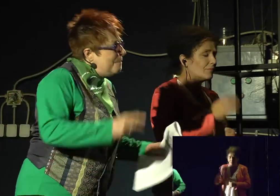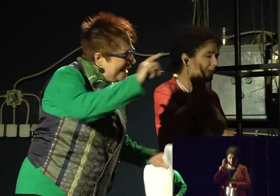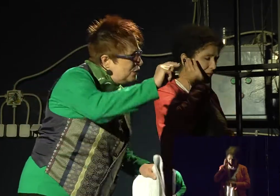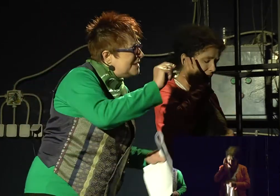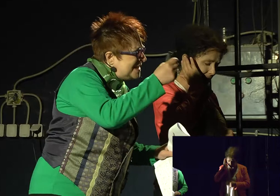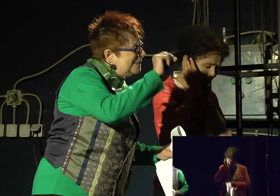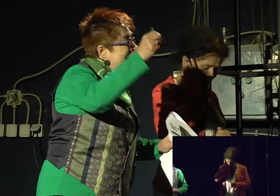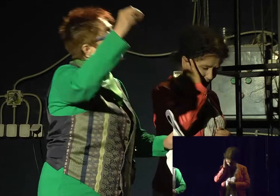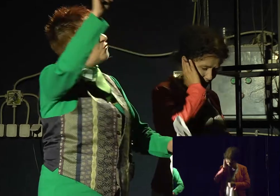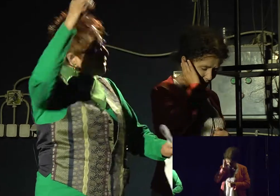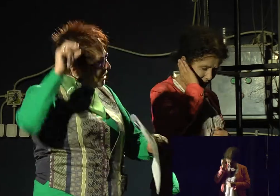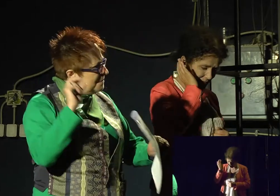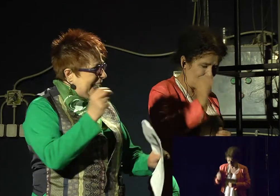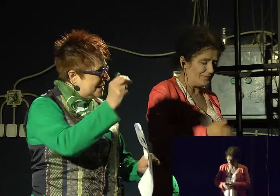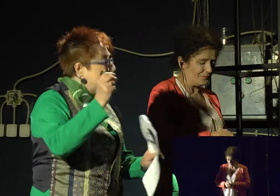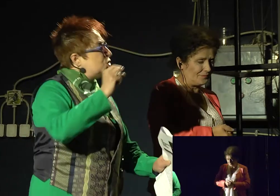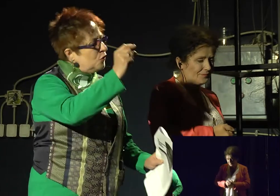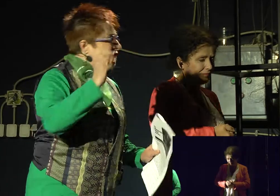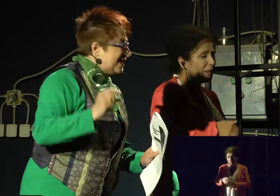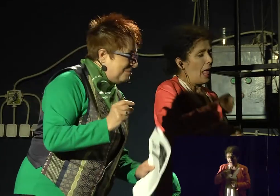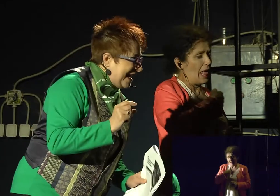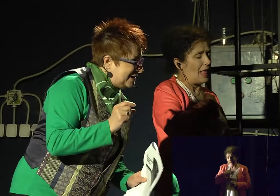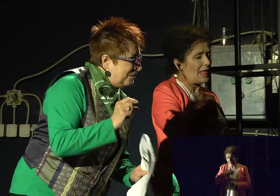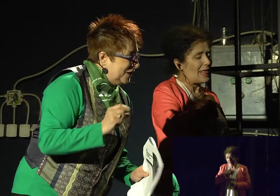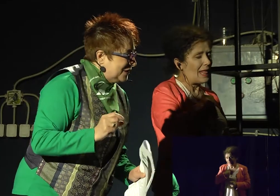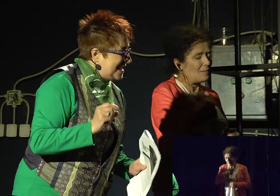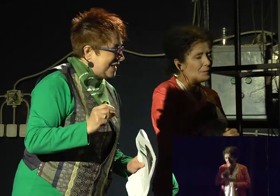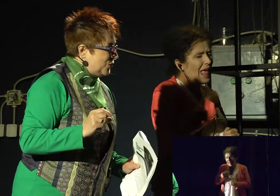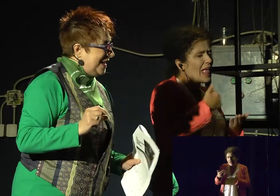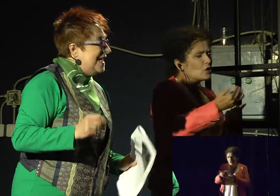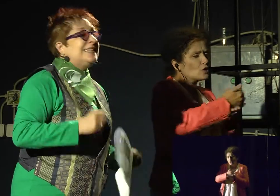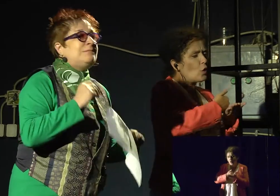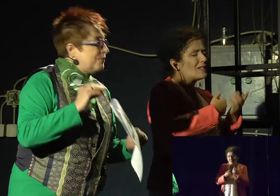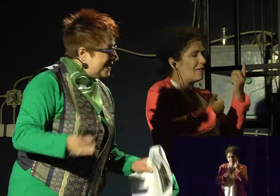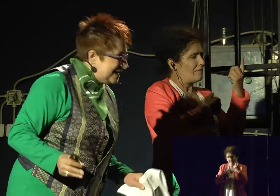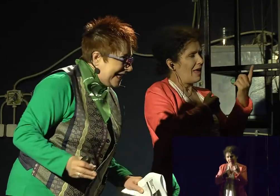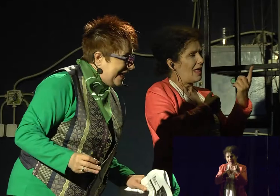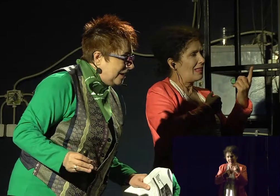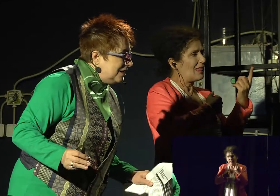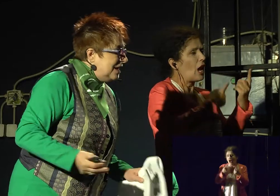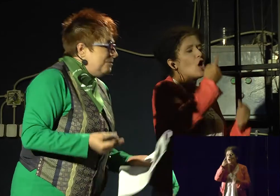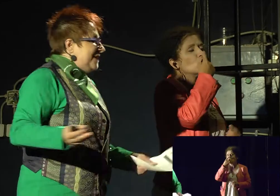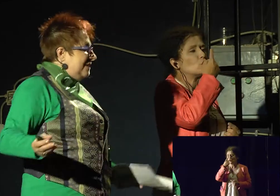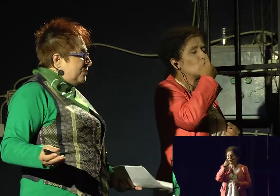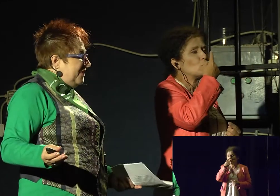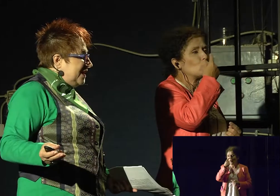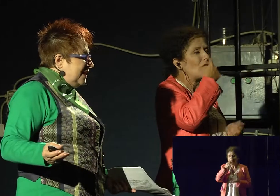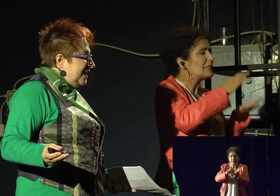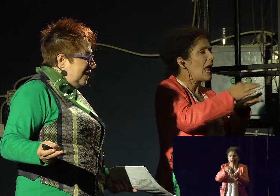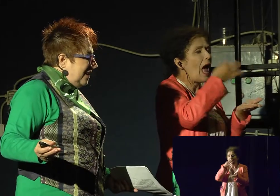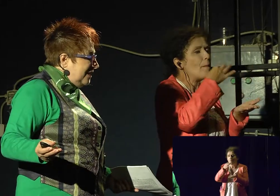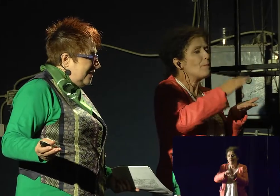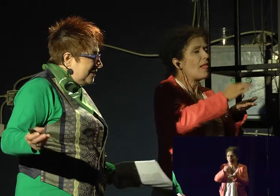pregnant by using some kind of Russian-made, Soviet-made pills, actually, that burnt like hell, but didn't